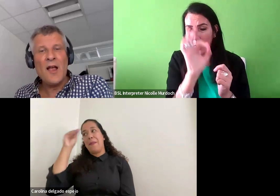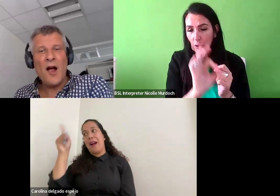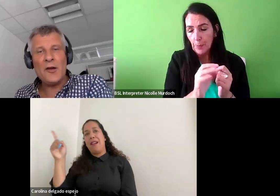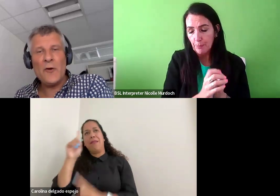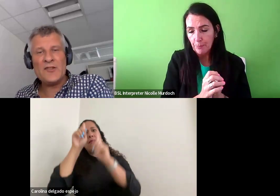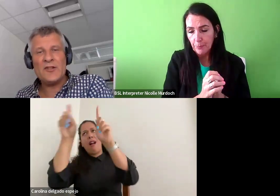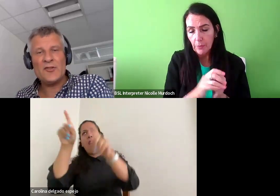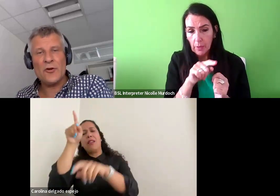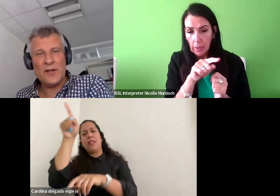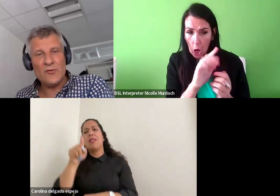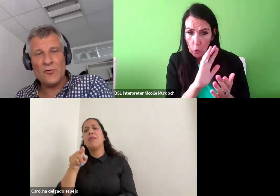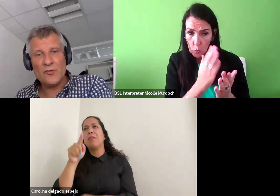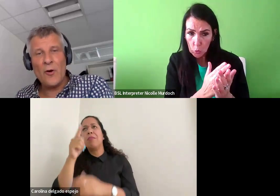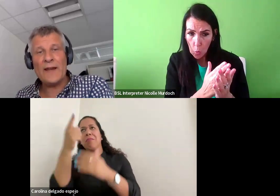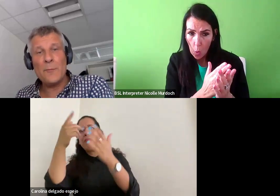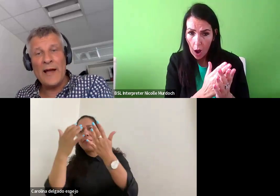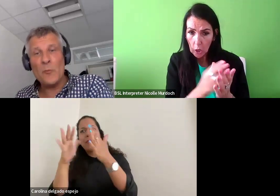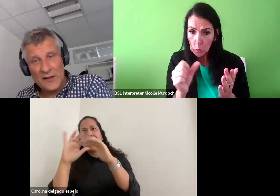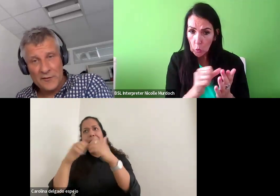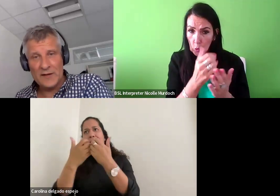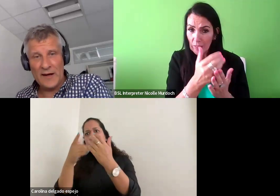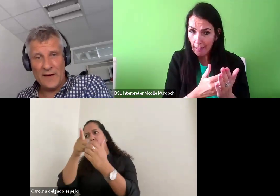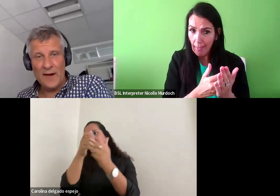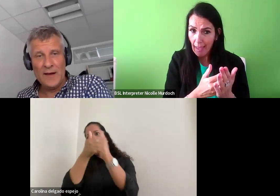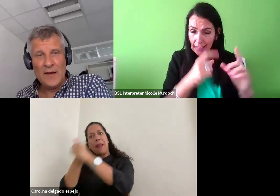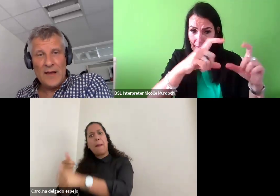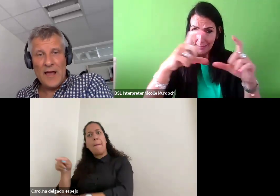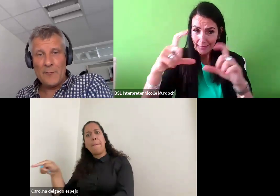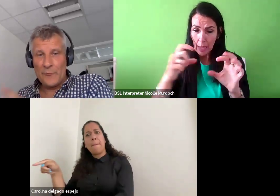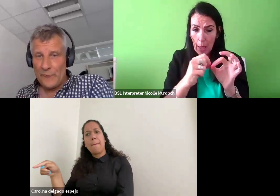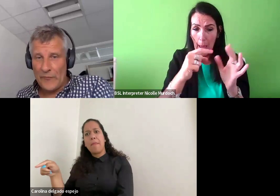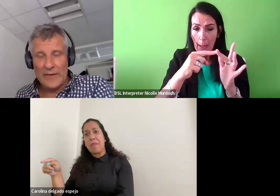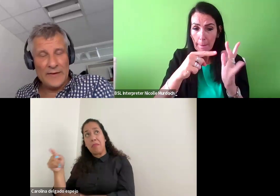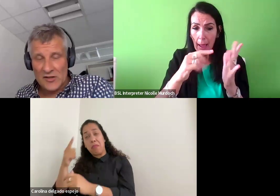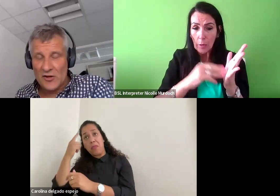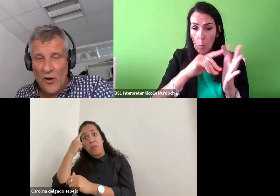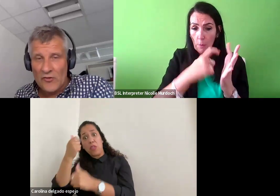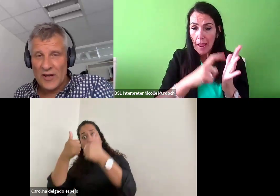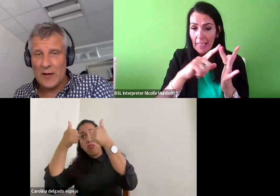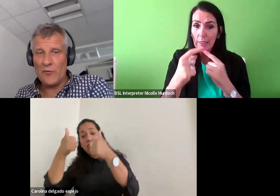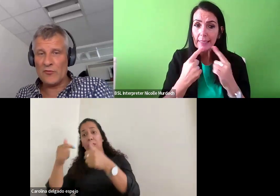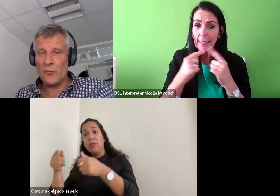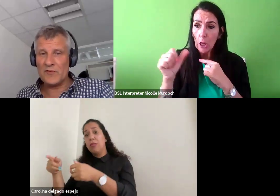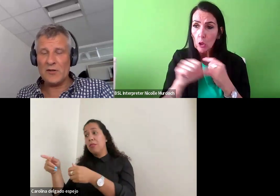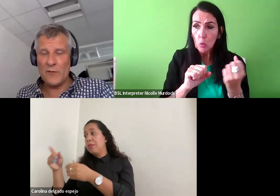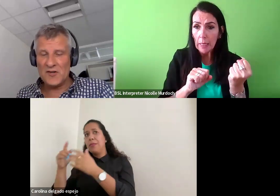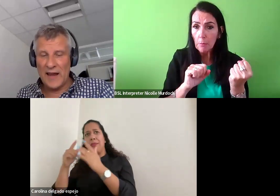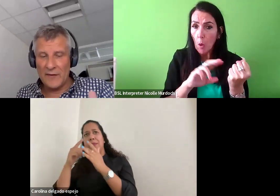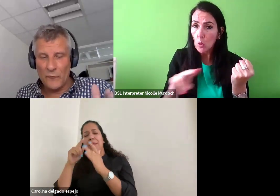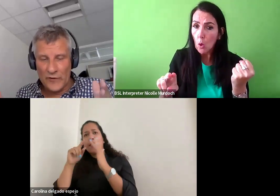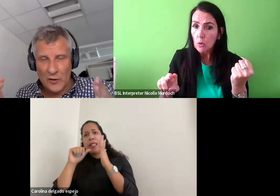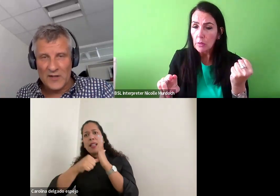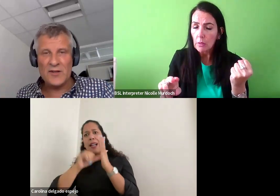UNHCR, are you actually sure that you should collect biometric data? This is an unstable sort of